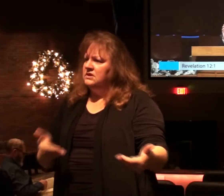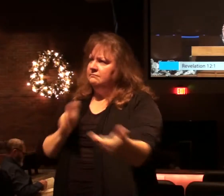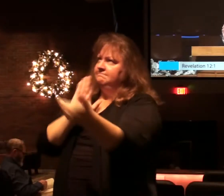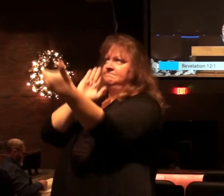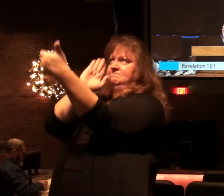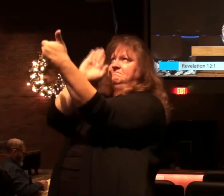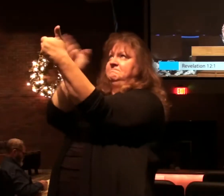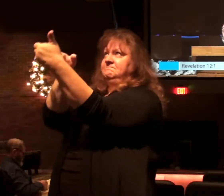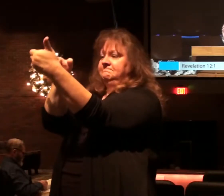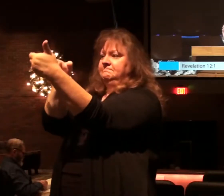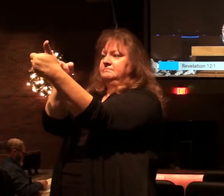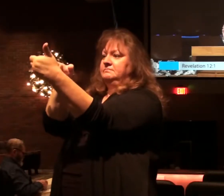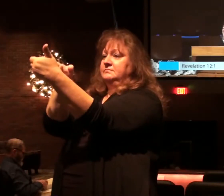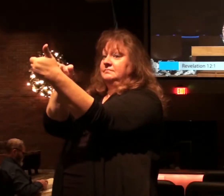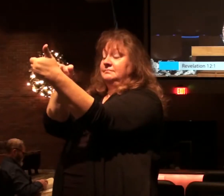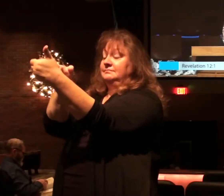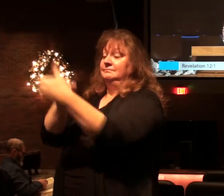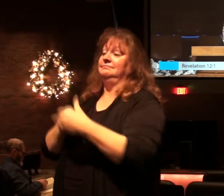of Israel.